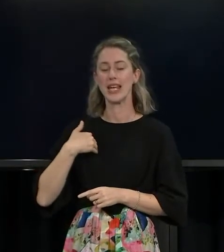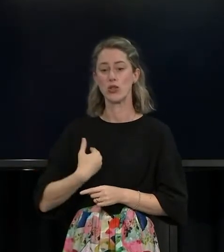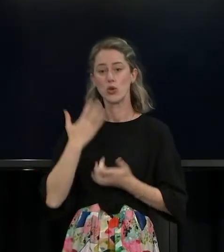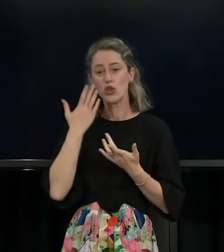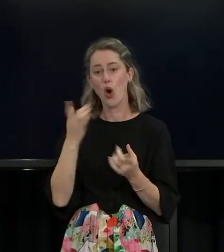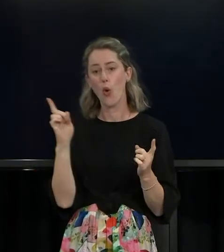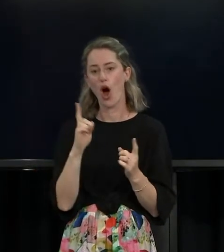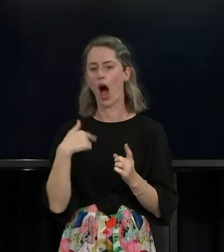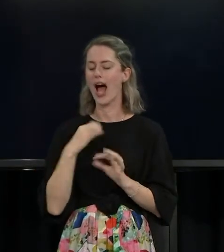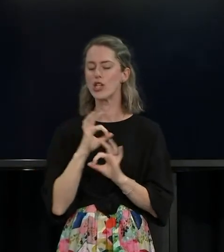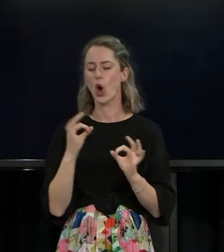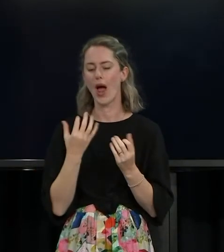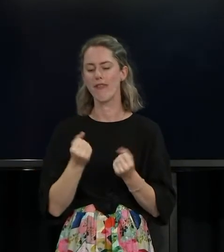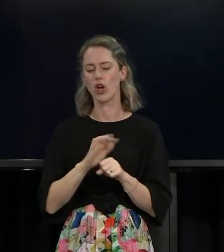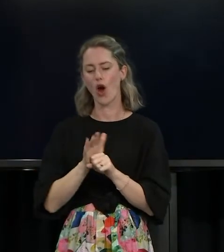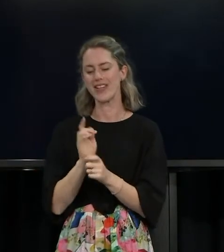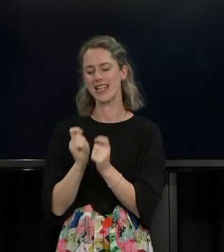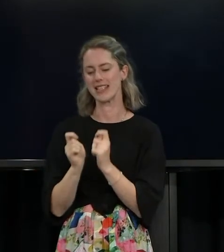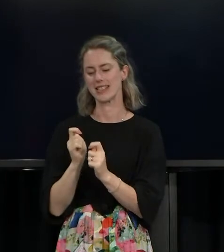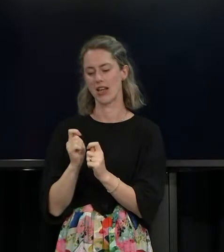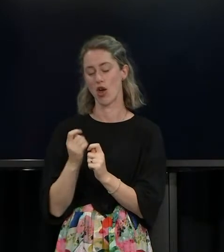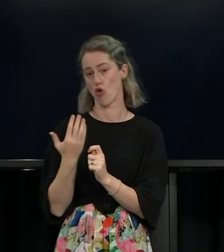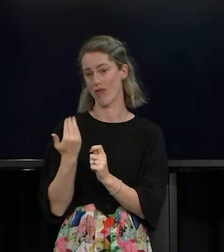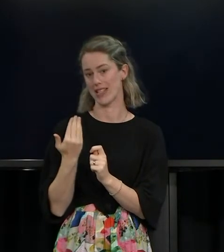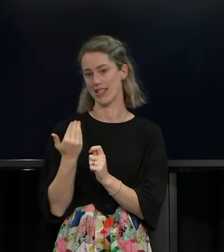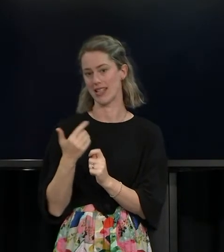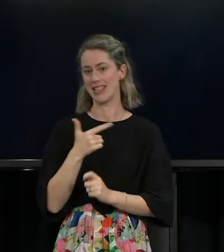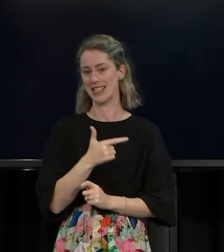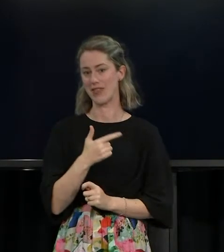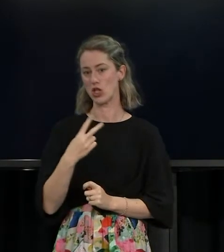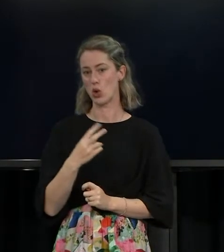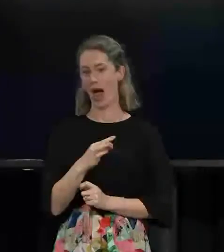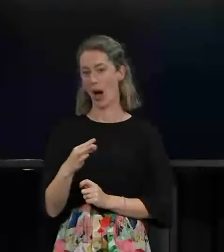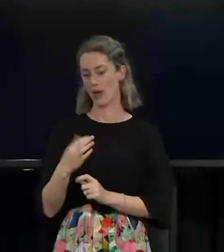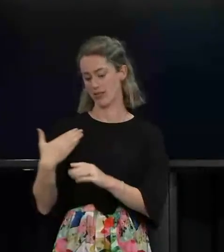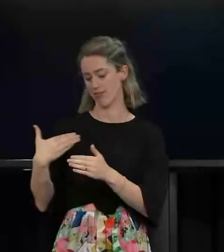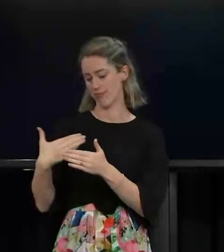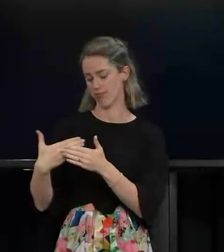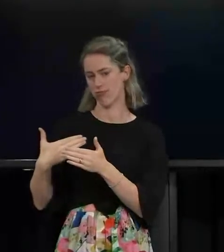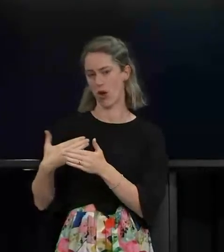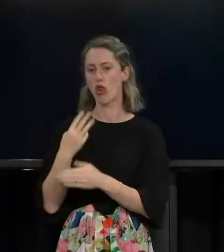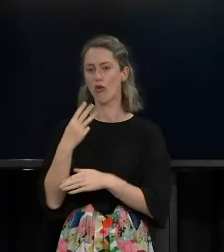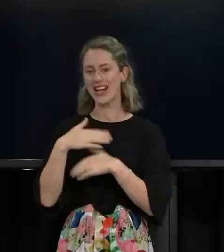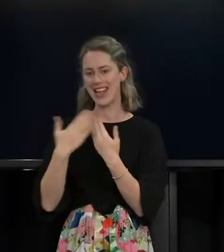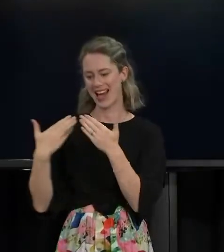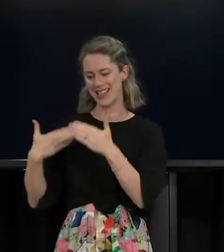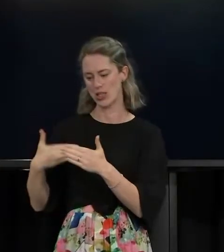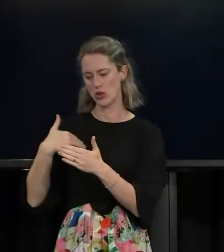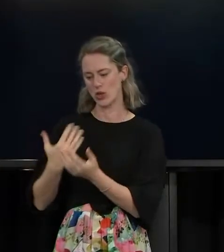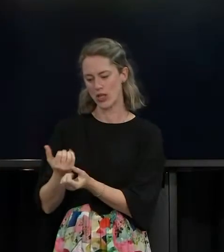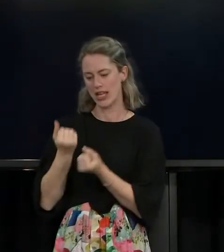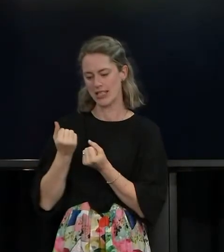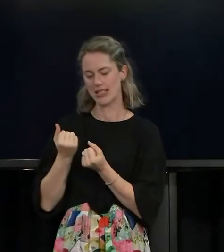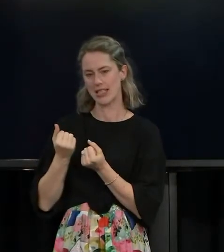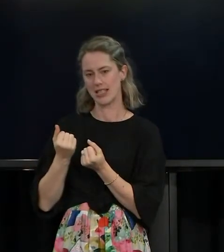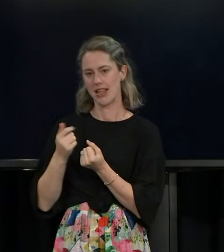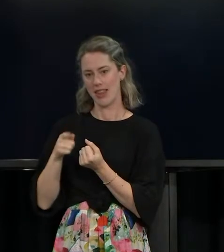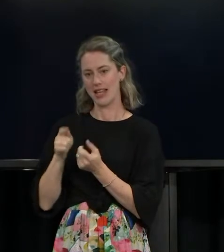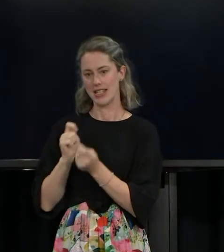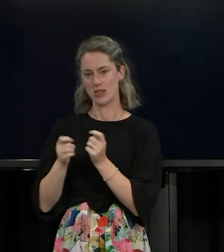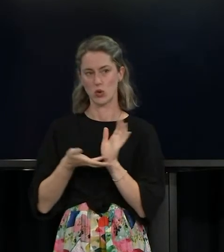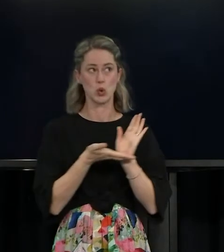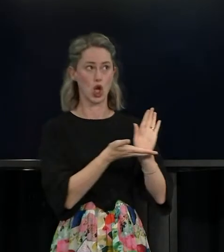negative COVID test within 72 hours of travelling. There are some exceptions to this, and the information is on the Ministry